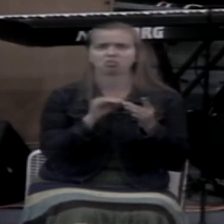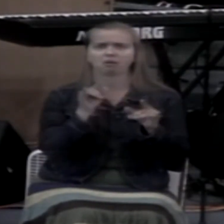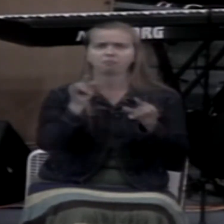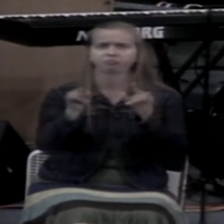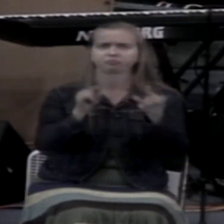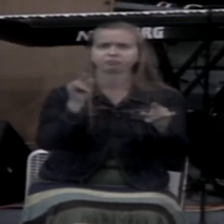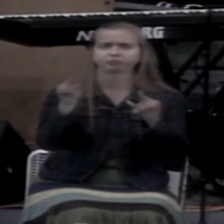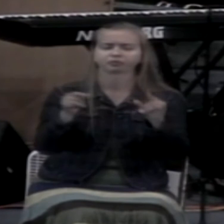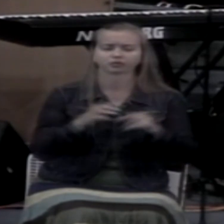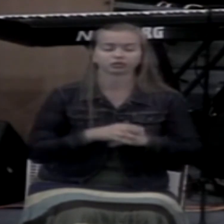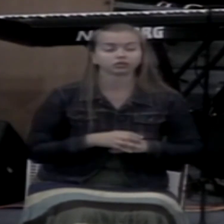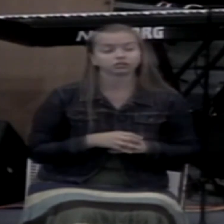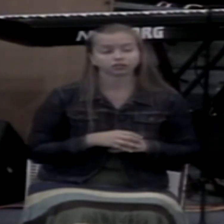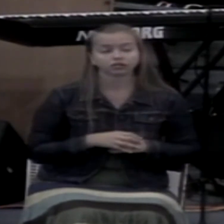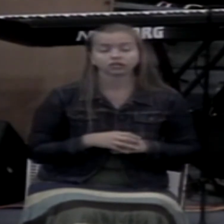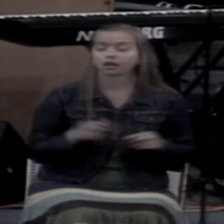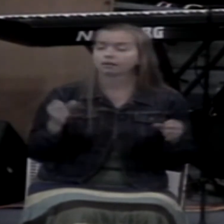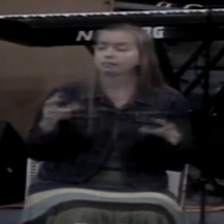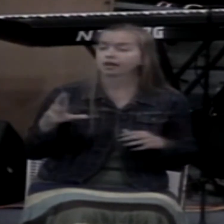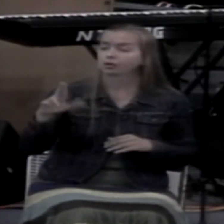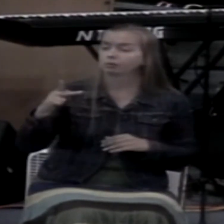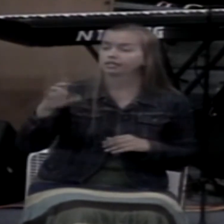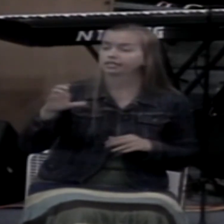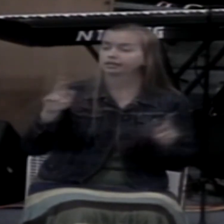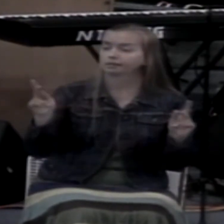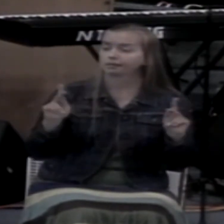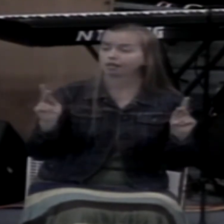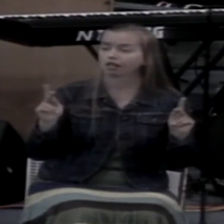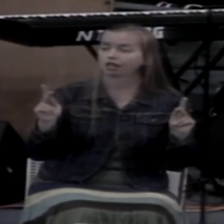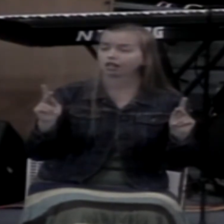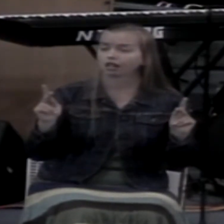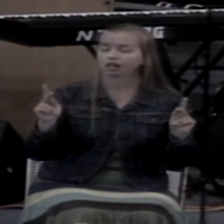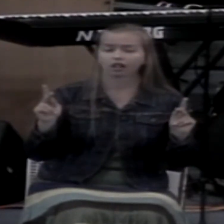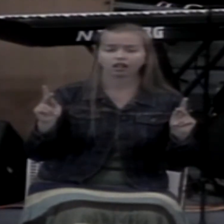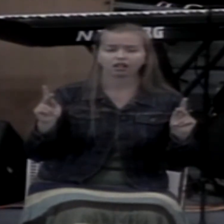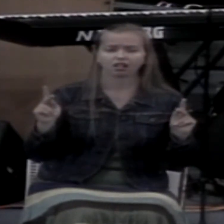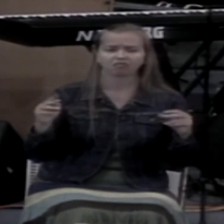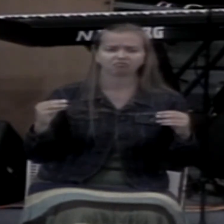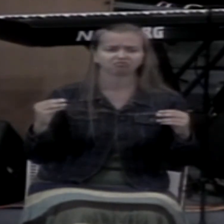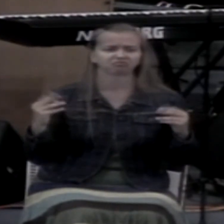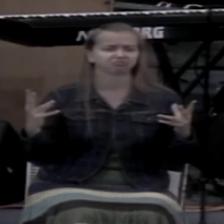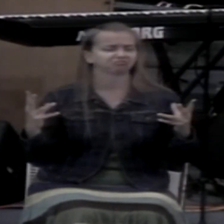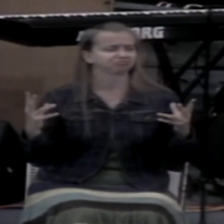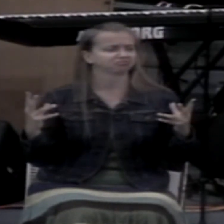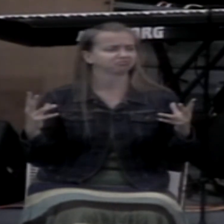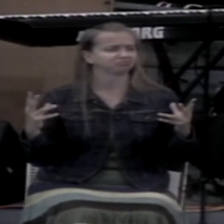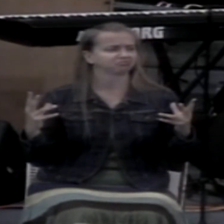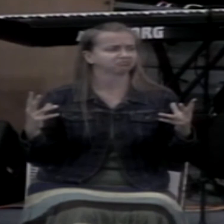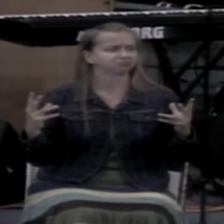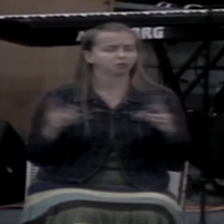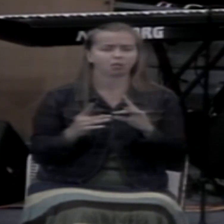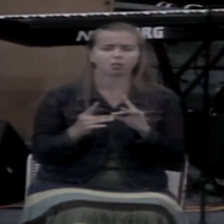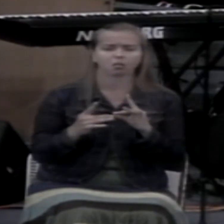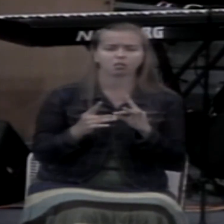get? Are we followers of Christ? That's why I say this is Christianity 101.